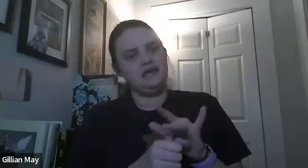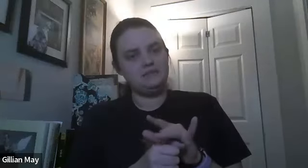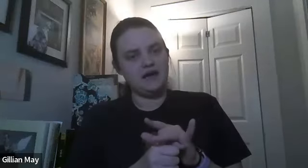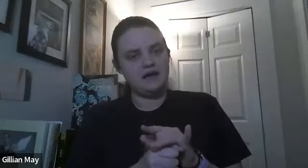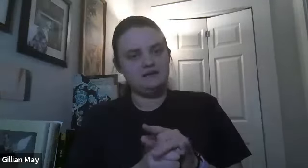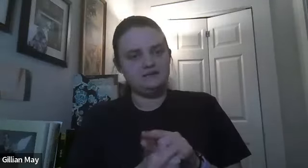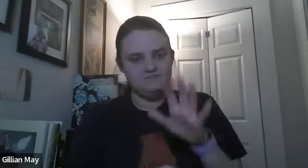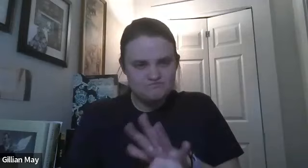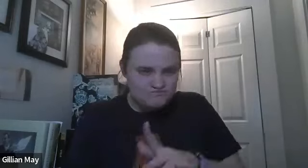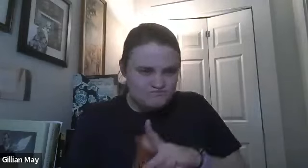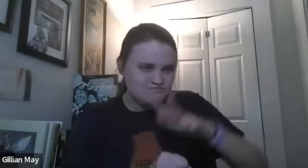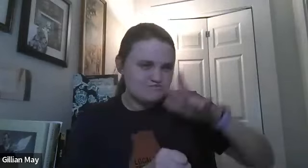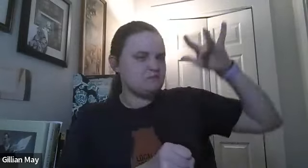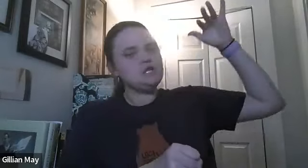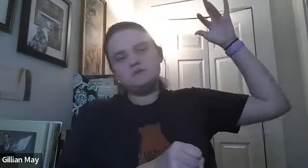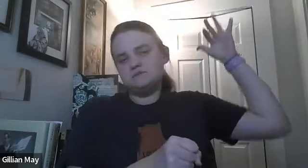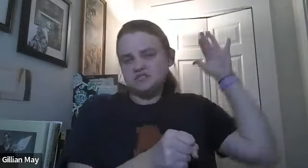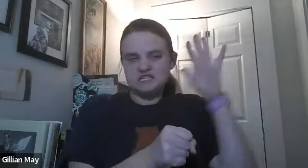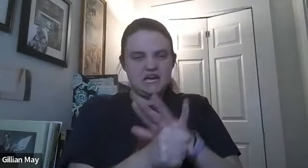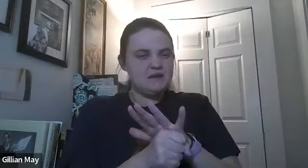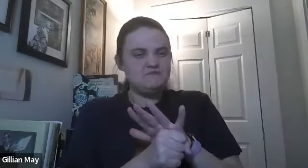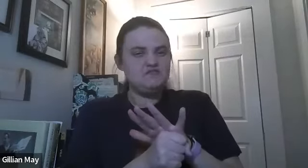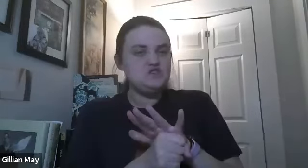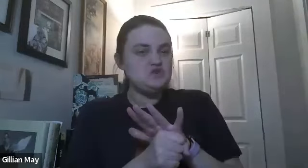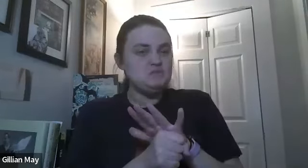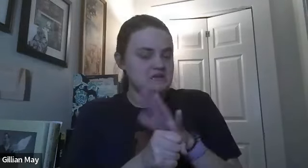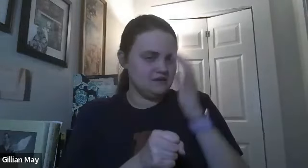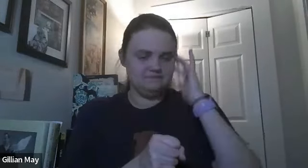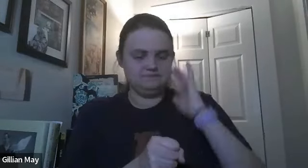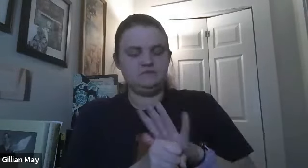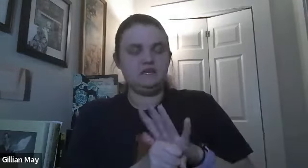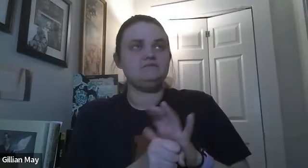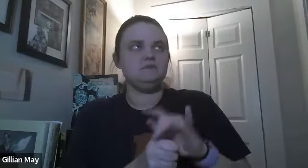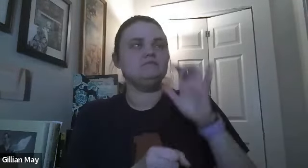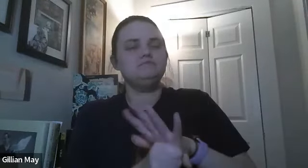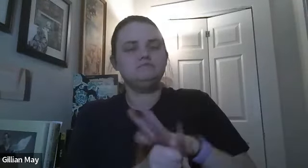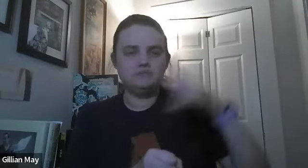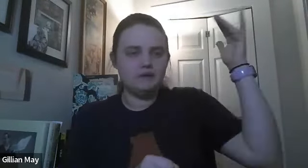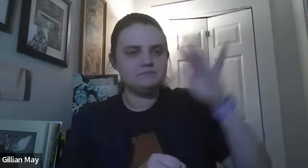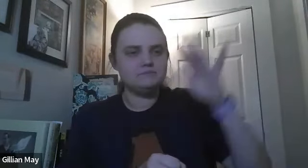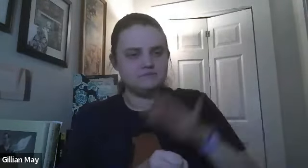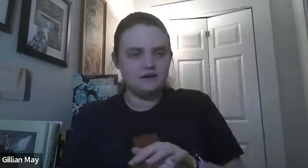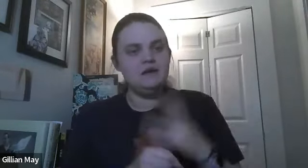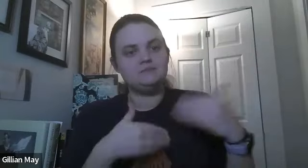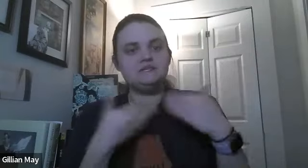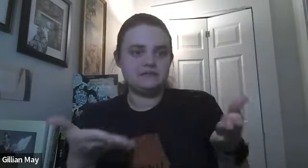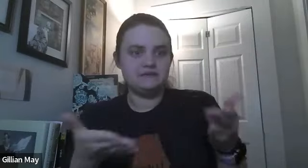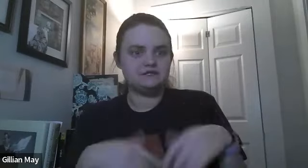can mad, like blowing up, just like I'm fuming, not fuming, blowing up. Sorry, let's get into the next